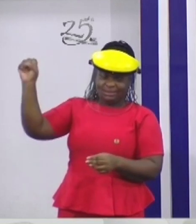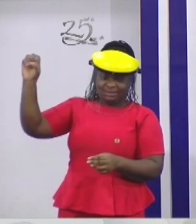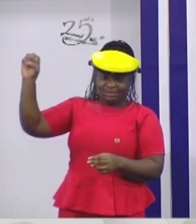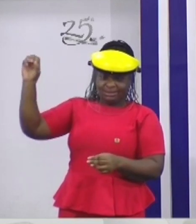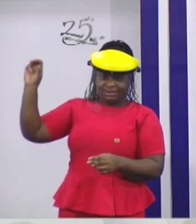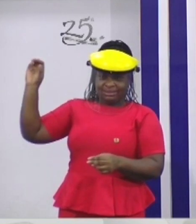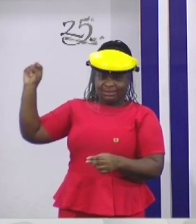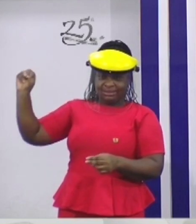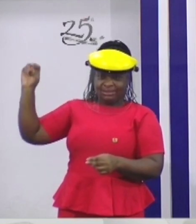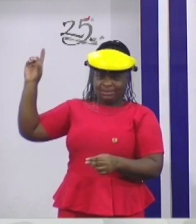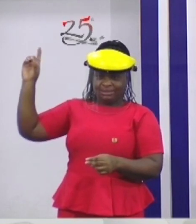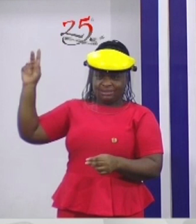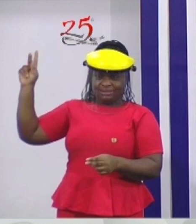Takrady